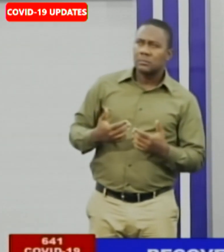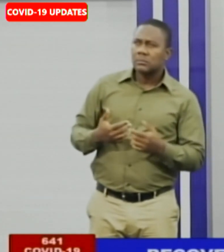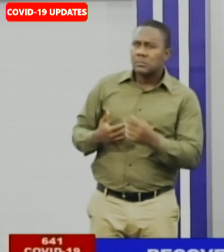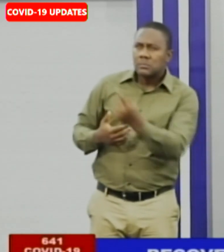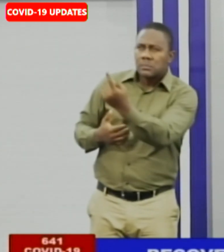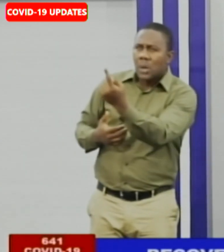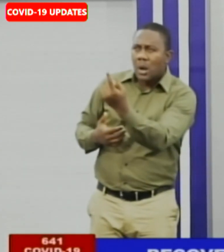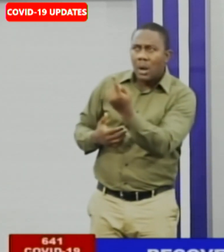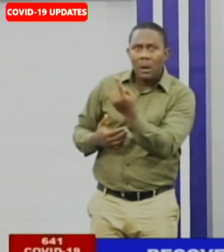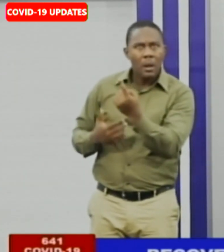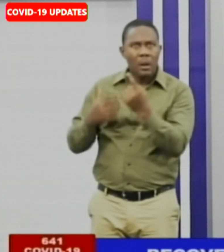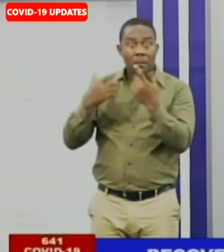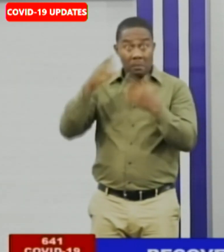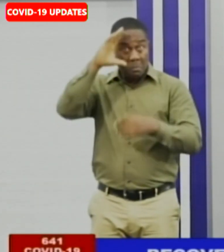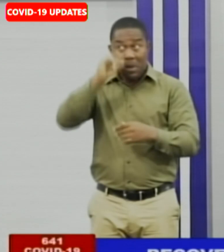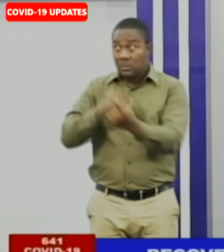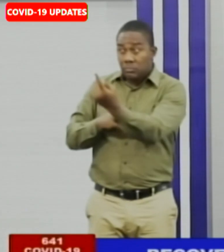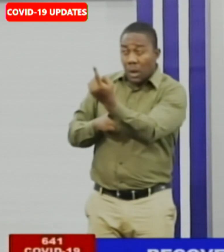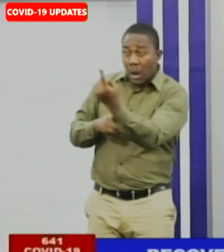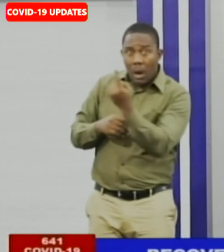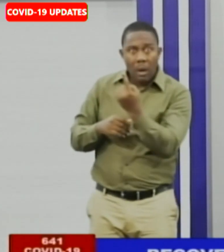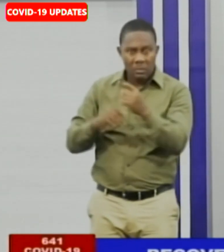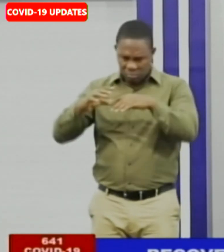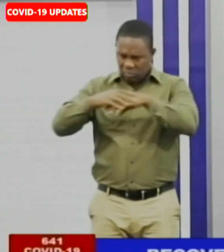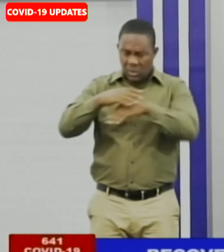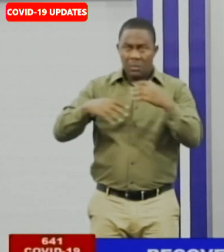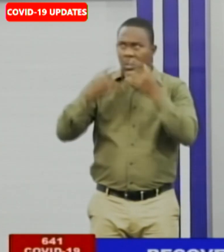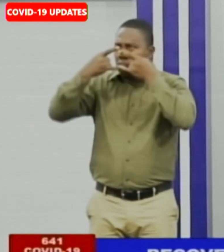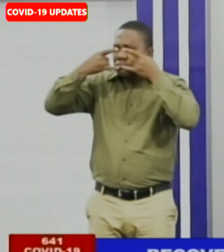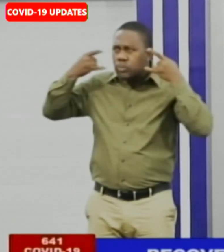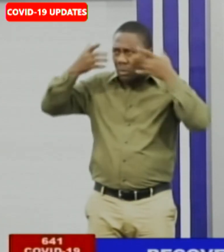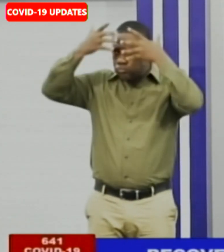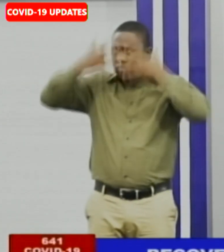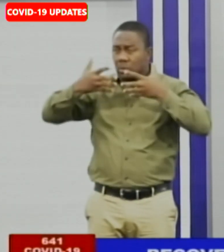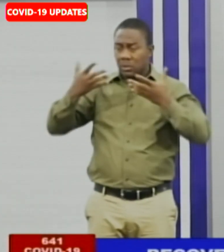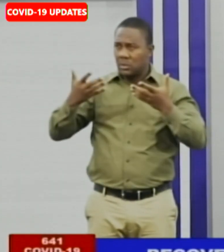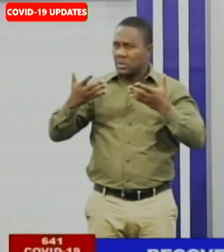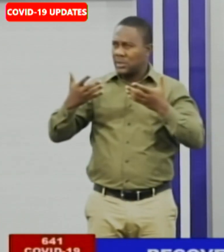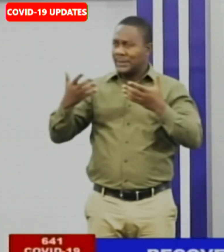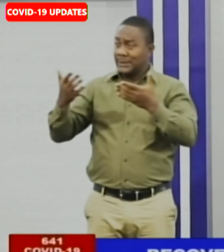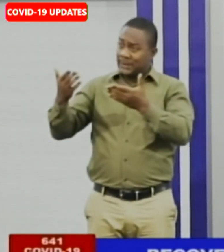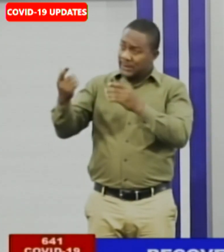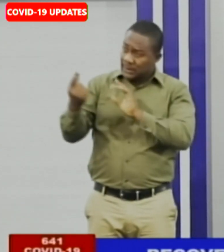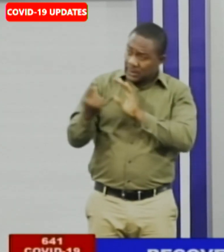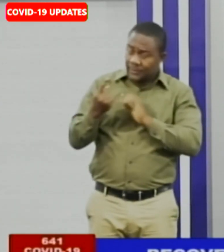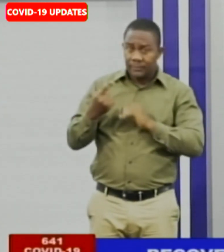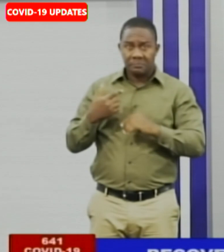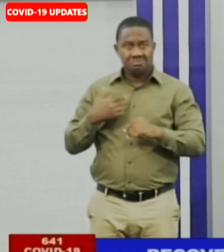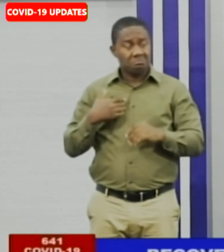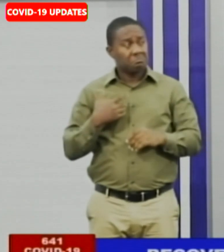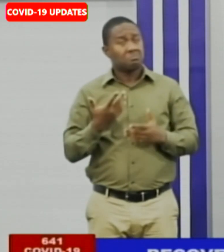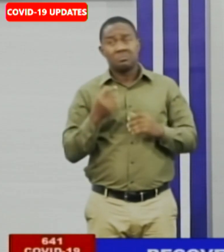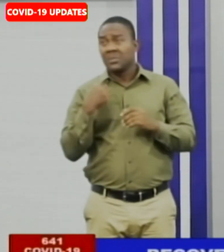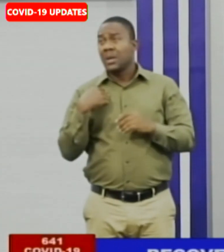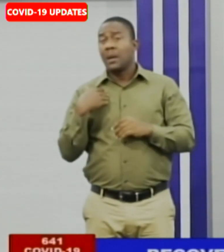on the PPE, and he attended to me. He came, and he asked me to open my mouth. I opened my mouth and